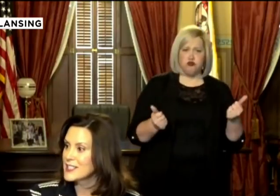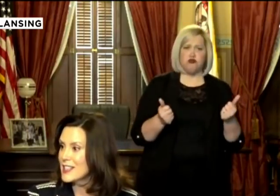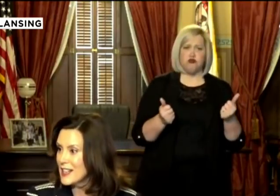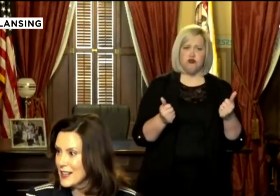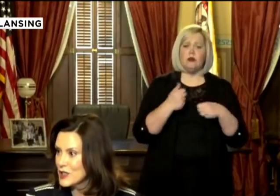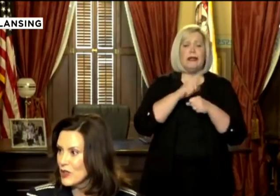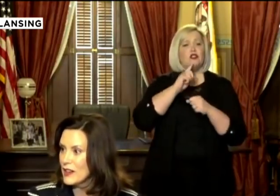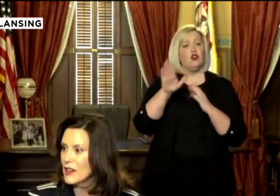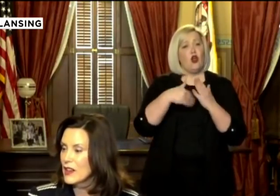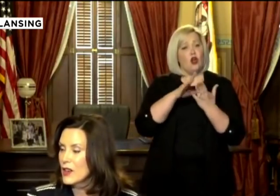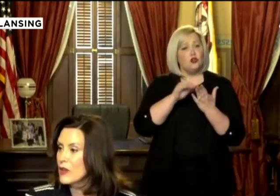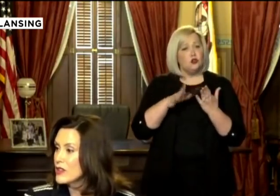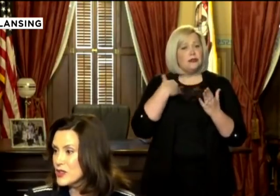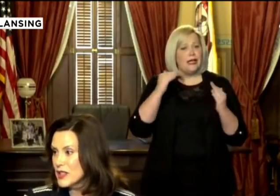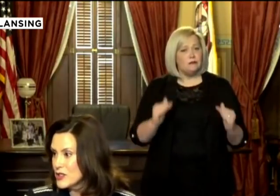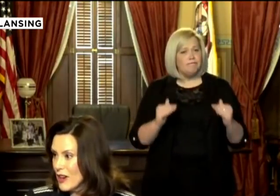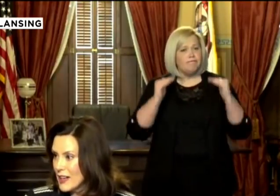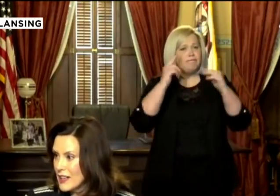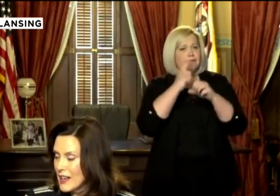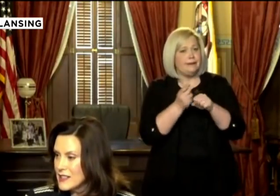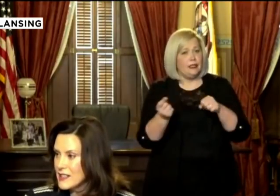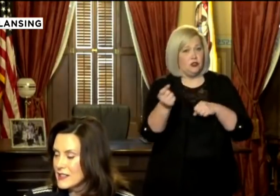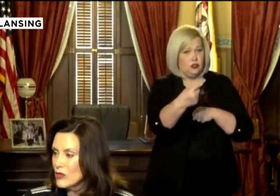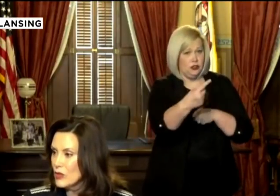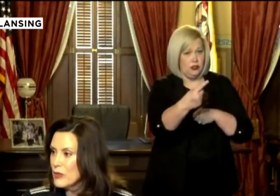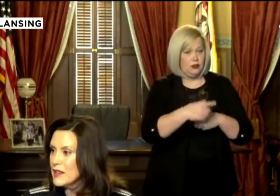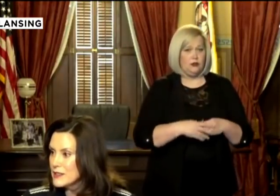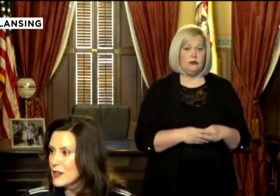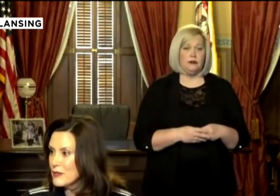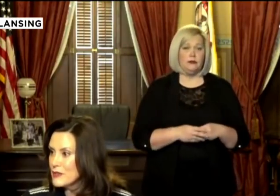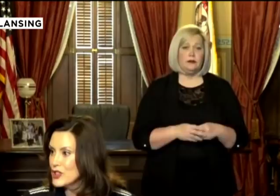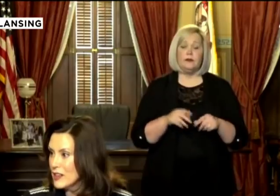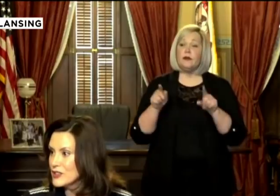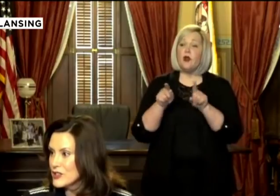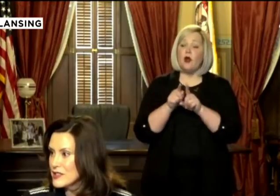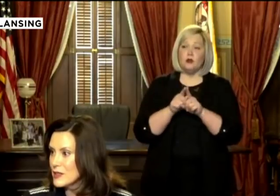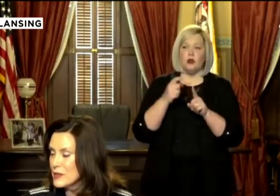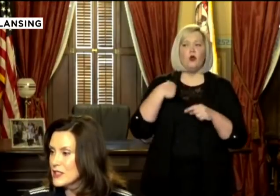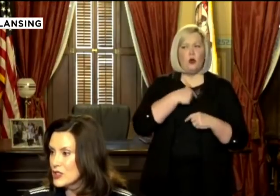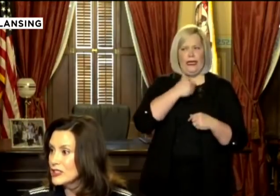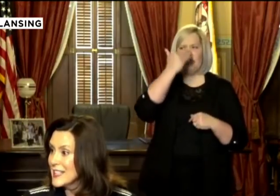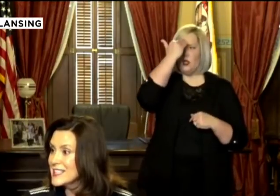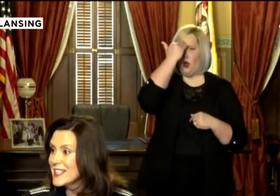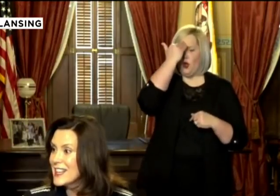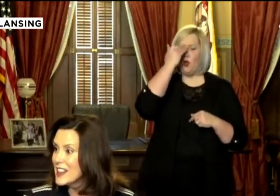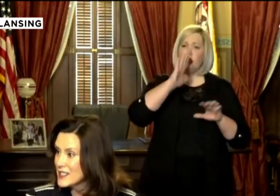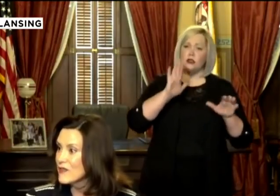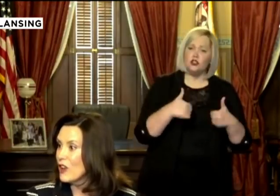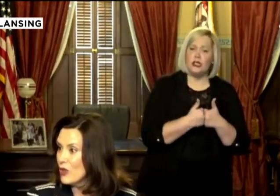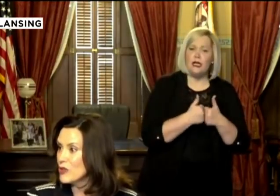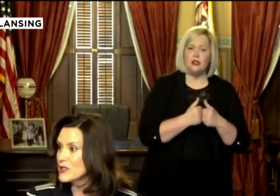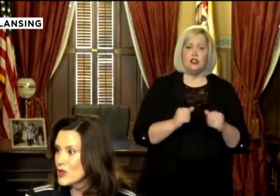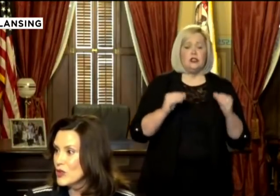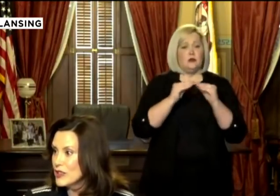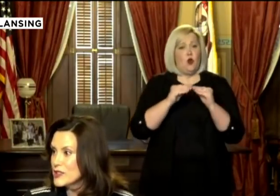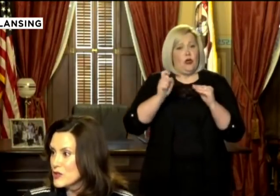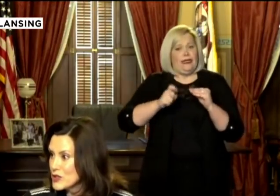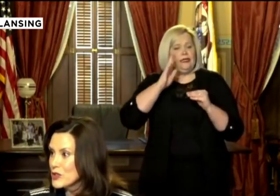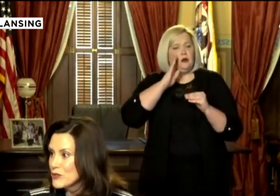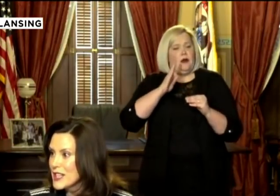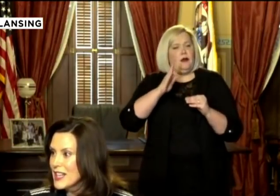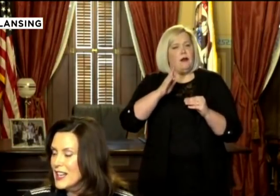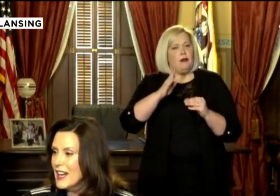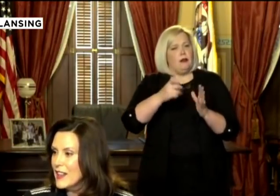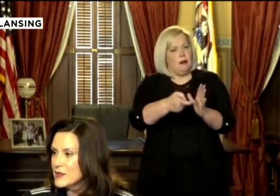to move on to the next grade. We also need to recognize that there will be some challenges and some additional needs this fall when school